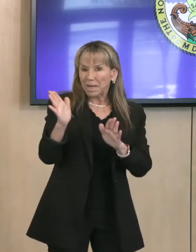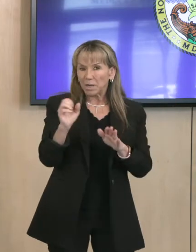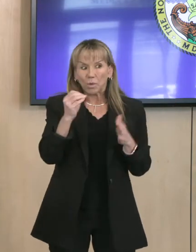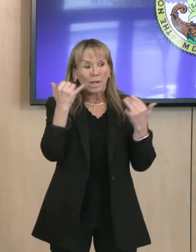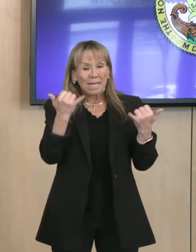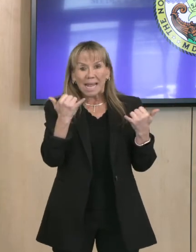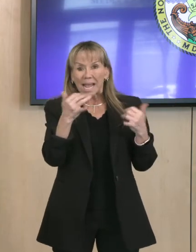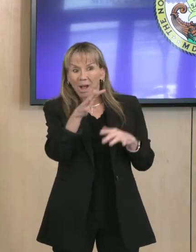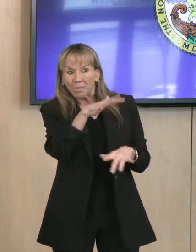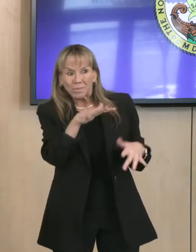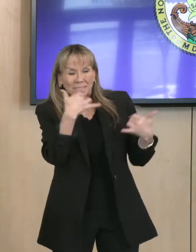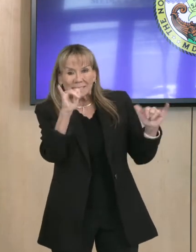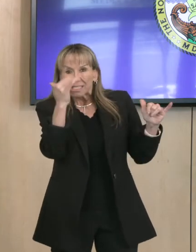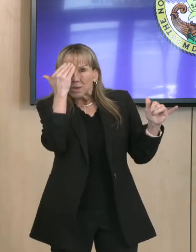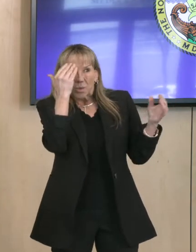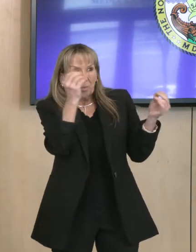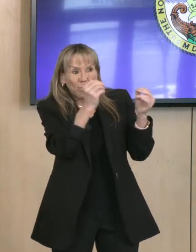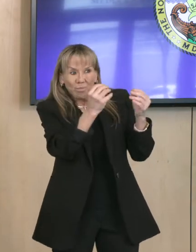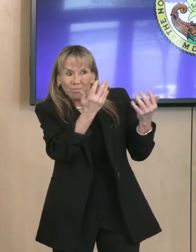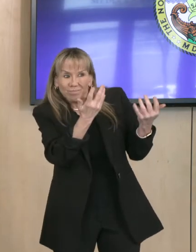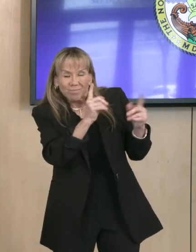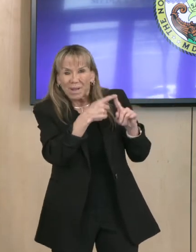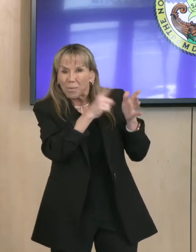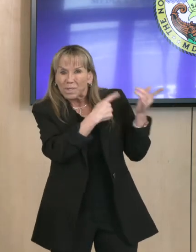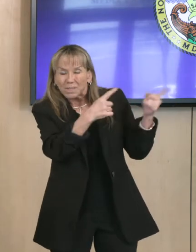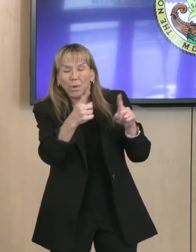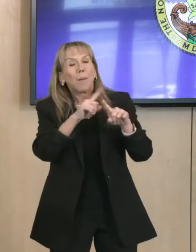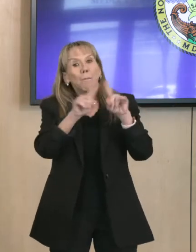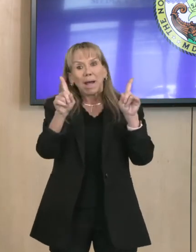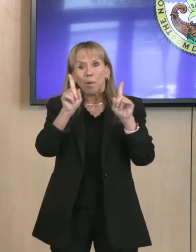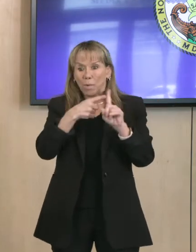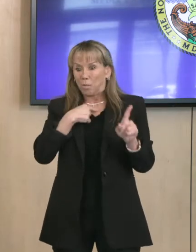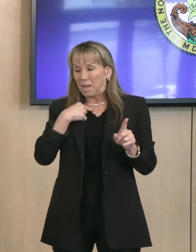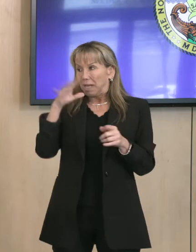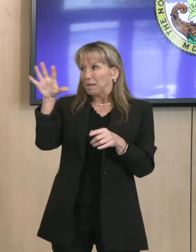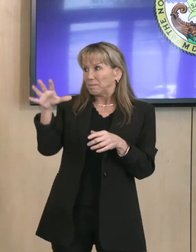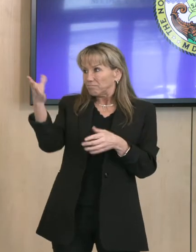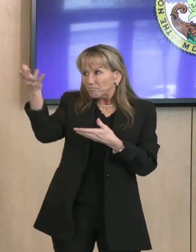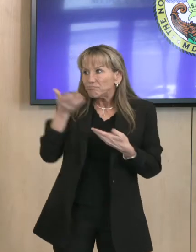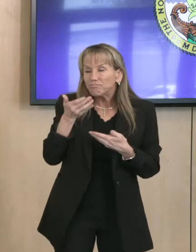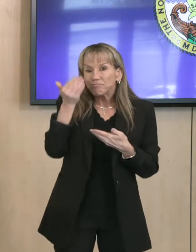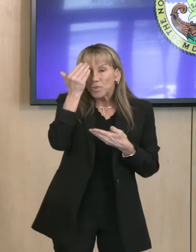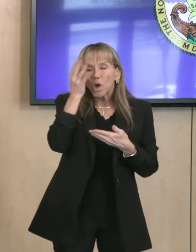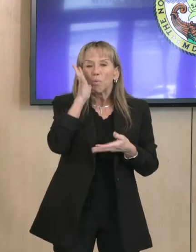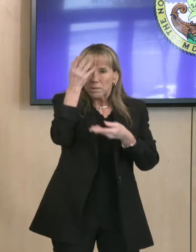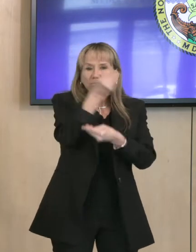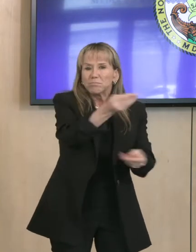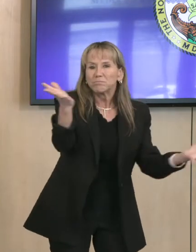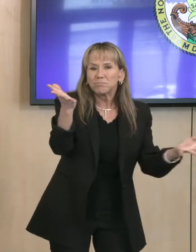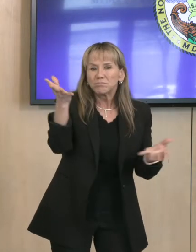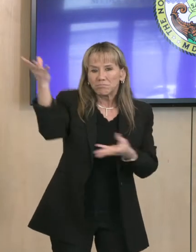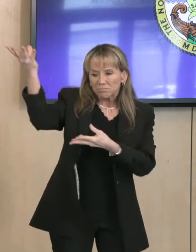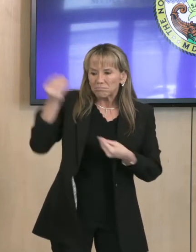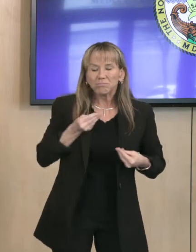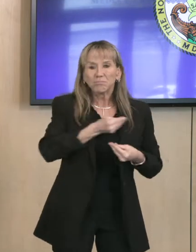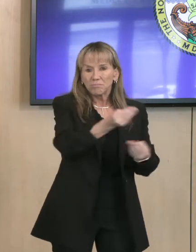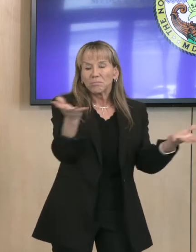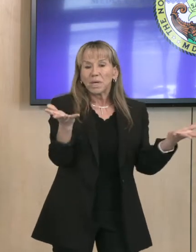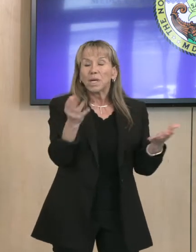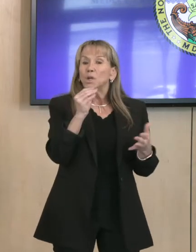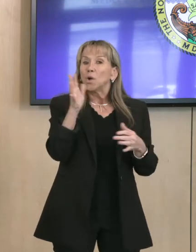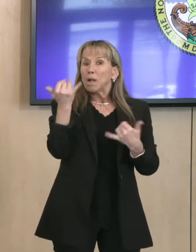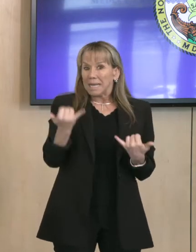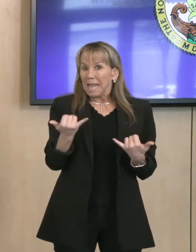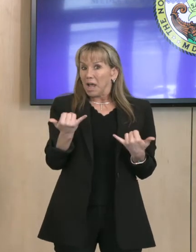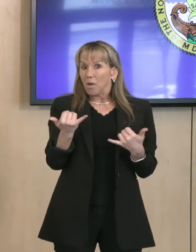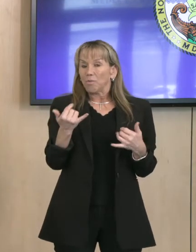we don't know, as we know more, we will continue to share the moment that we do. But I think it's important as a region that we all come together and focus on what it is